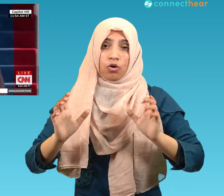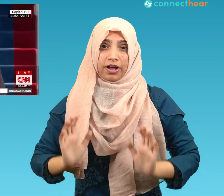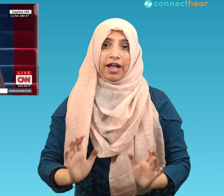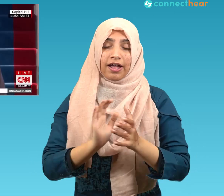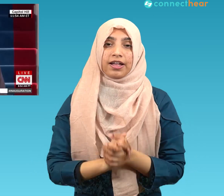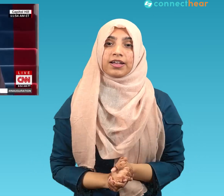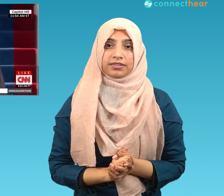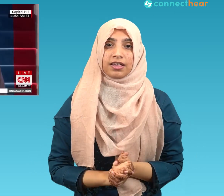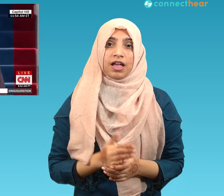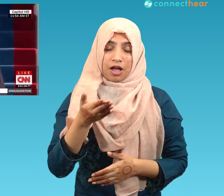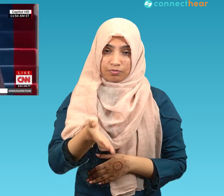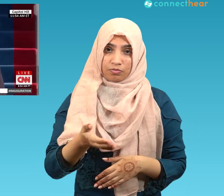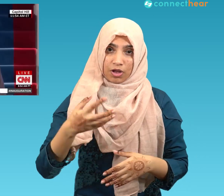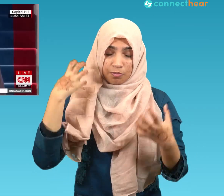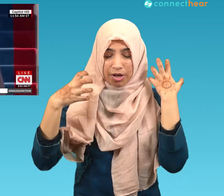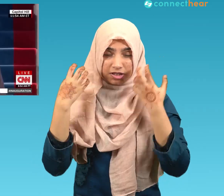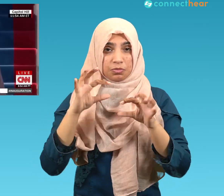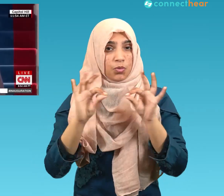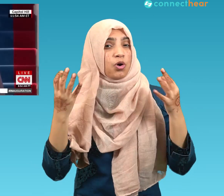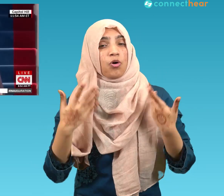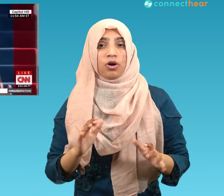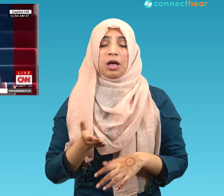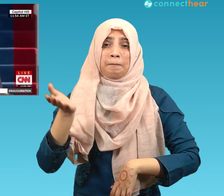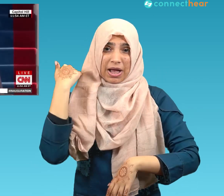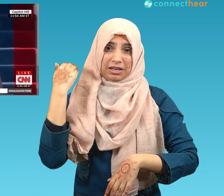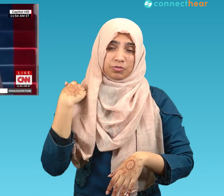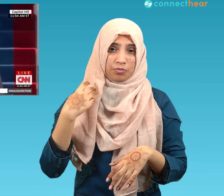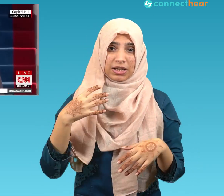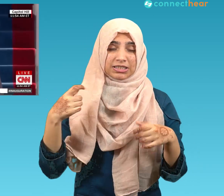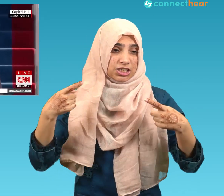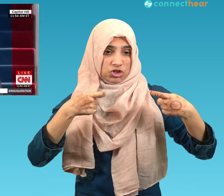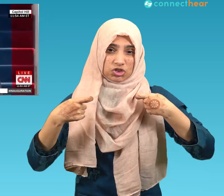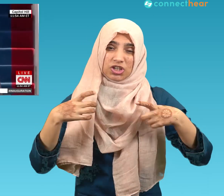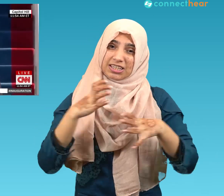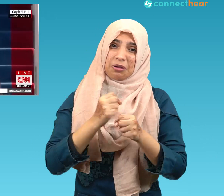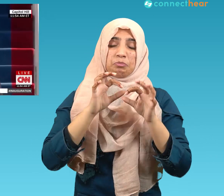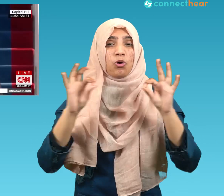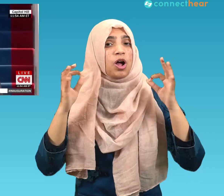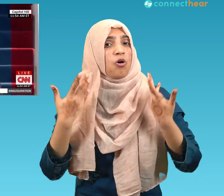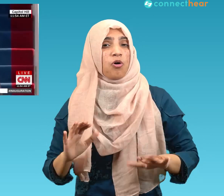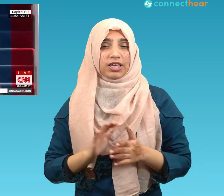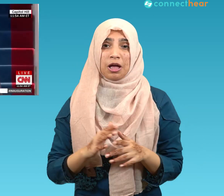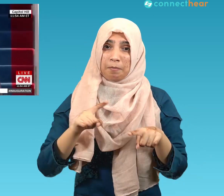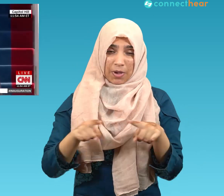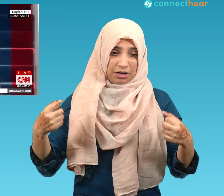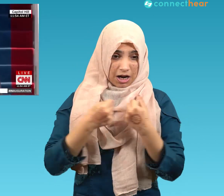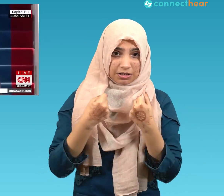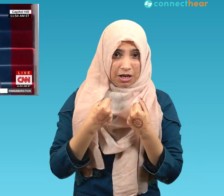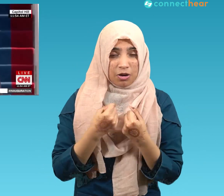strife, in peace and in war, we've come so far, but we still have far to go.